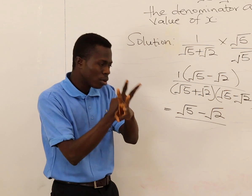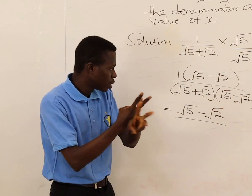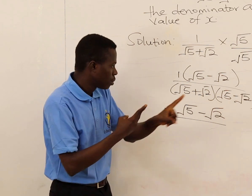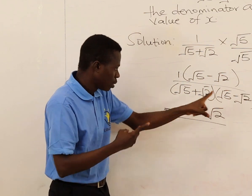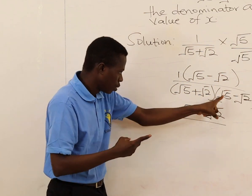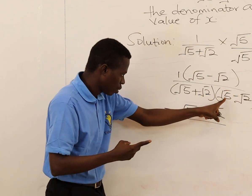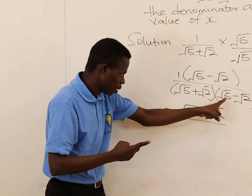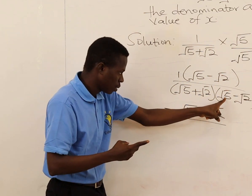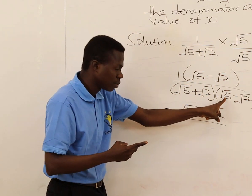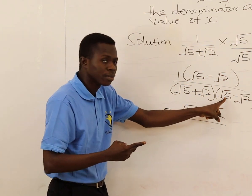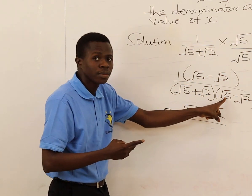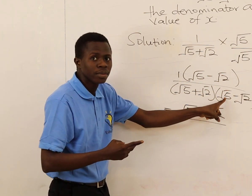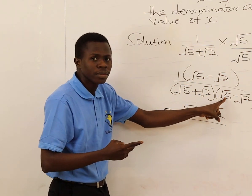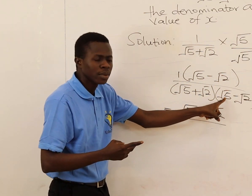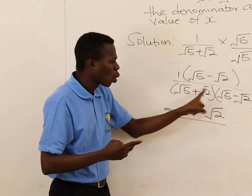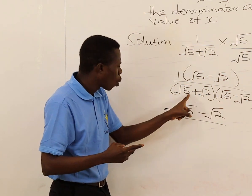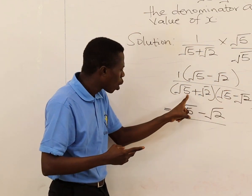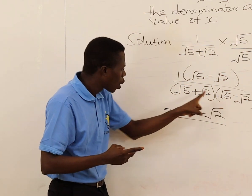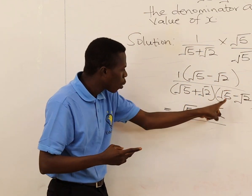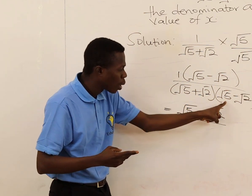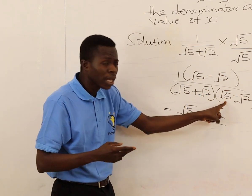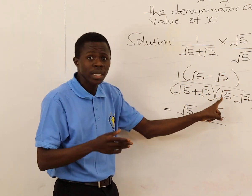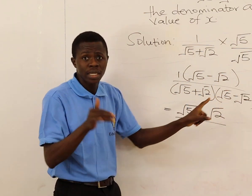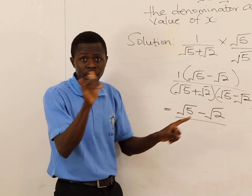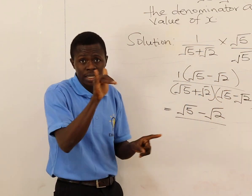So we are going to have square root of 5 to the power 2.